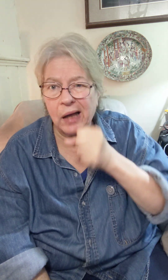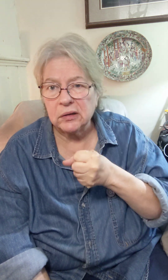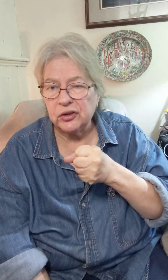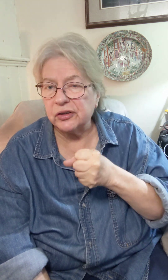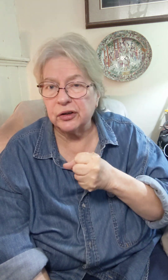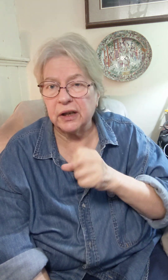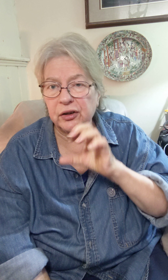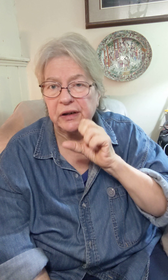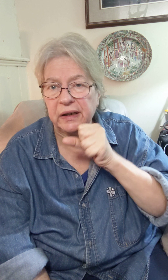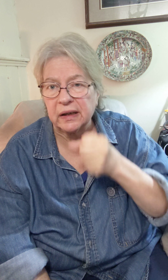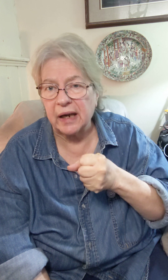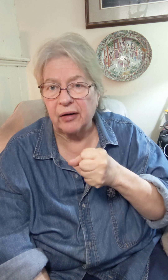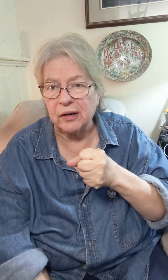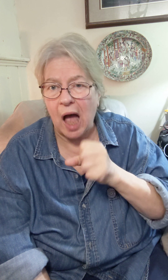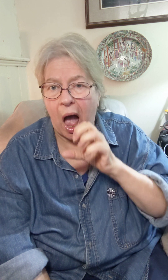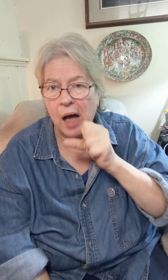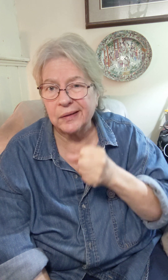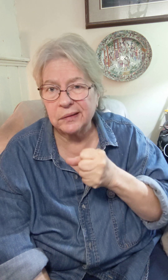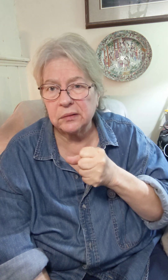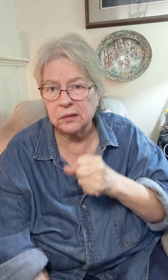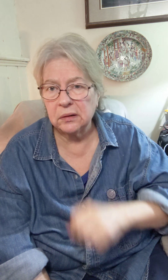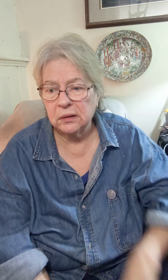You just look like you're eating a carrot.